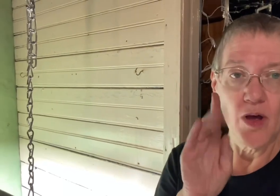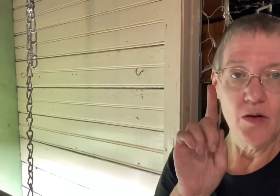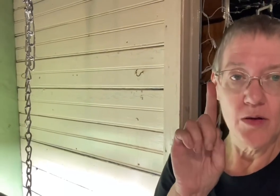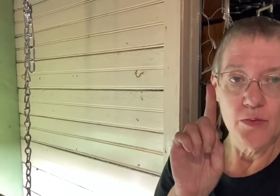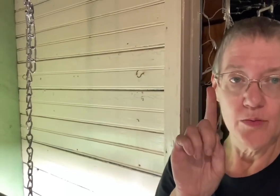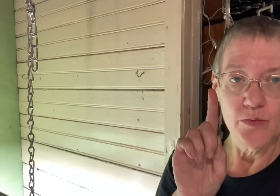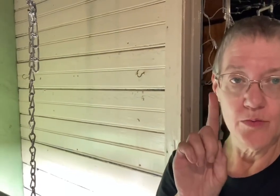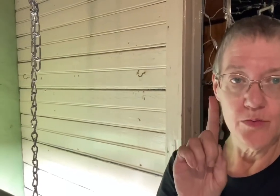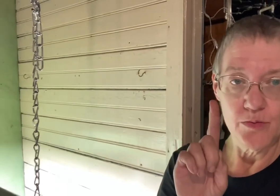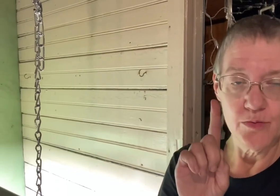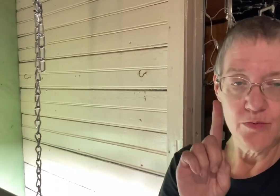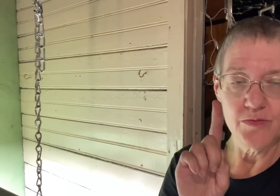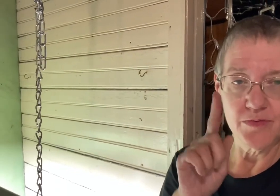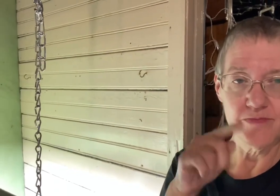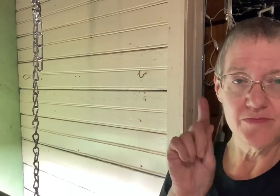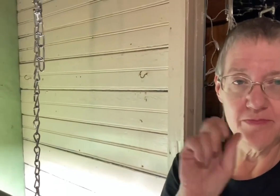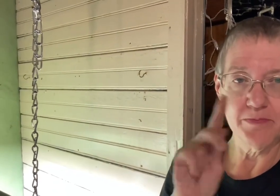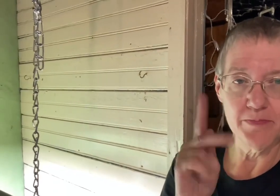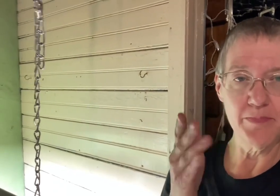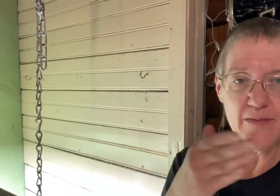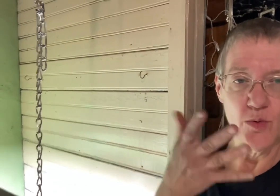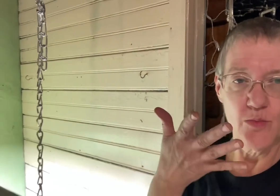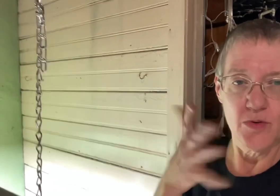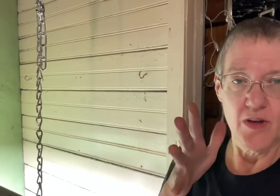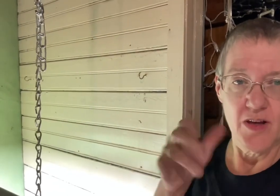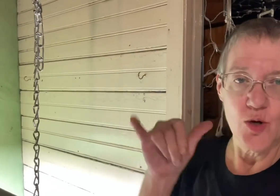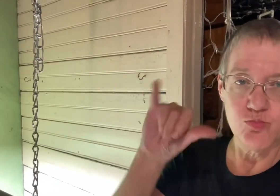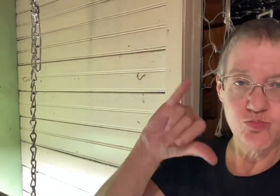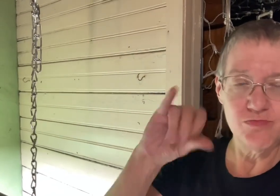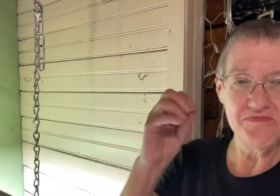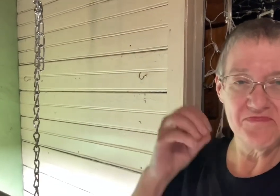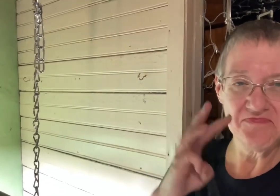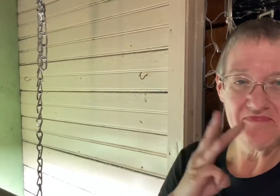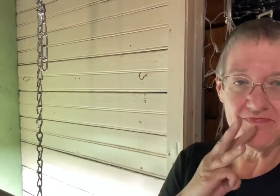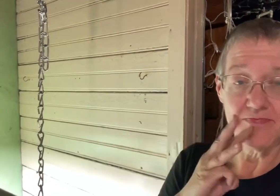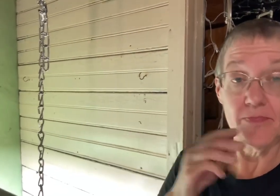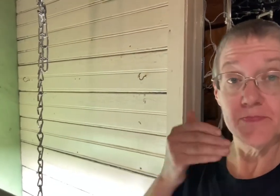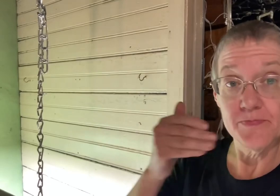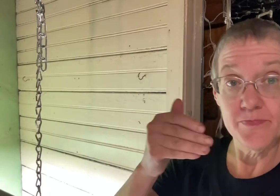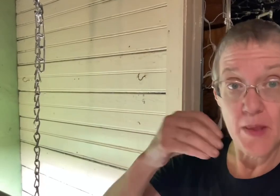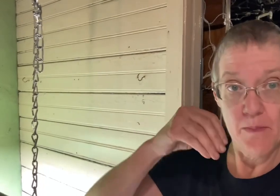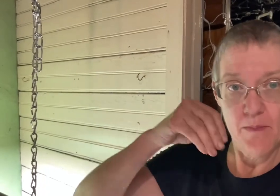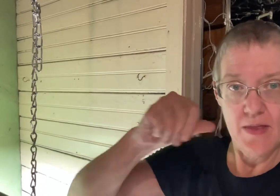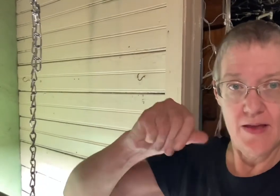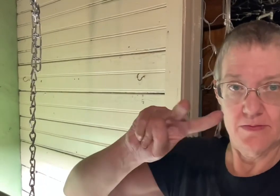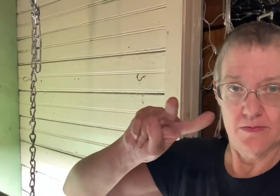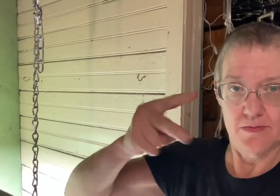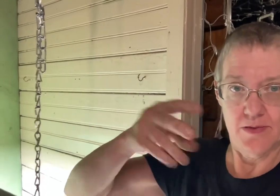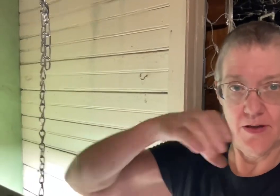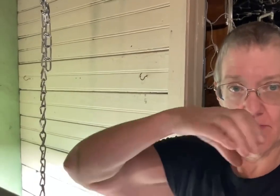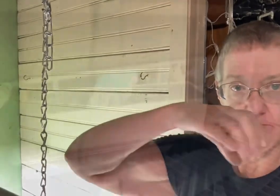As the soil absorbs more water, that little meter will go down. And before we're finished, we'll check back again and see how